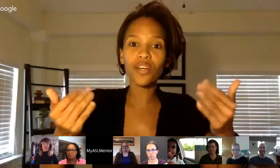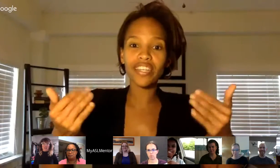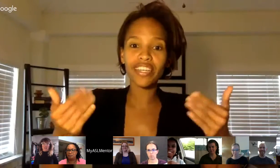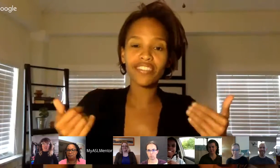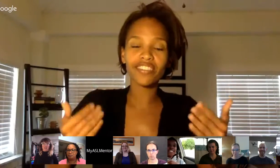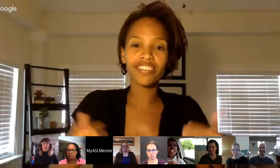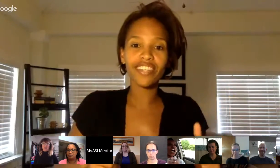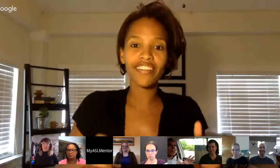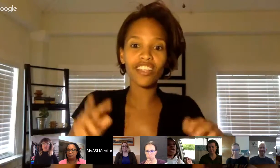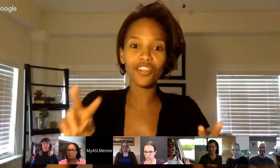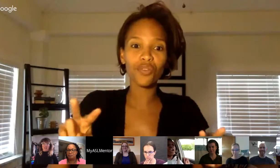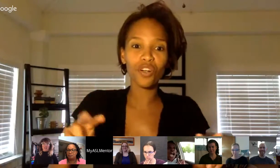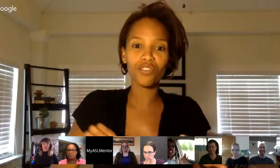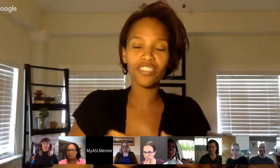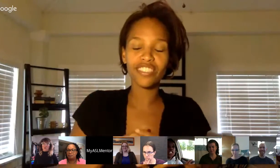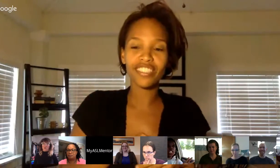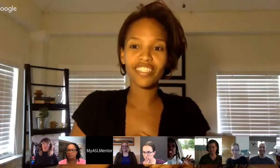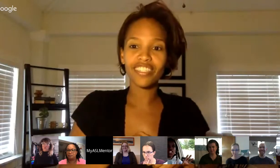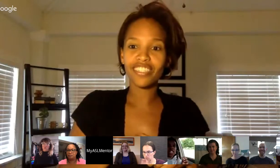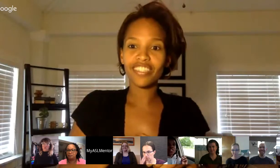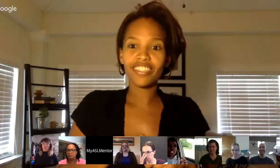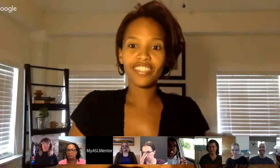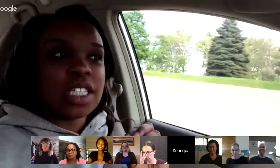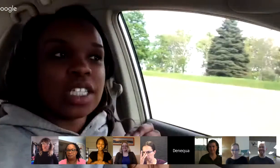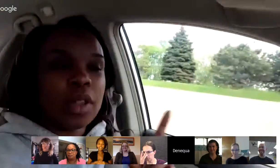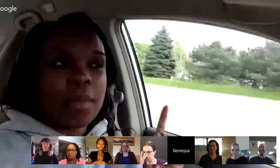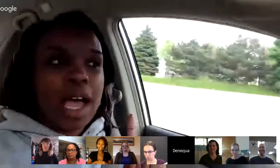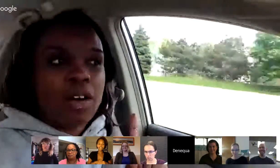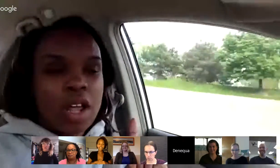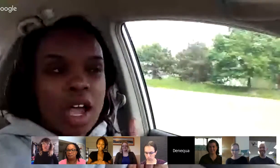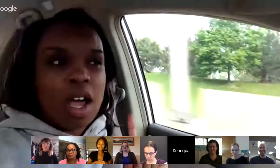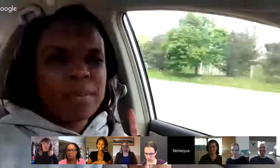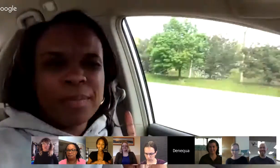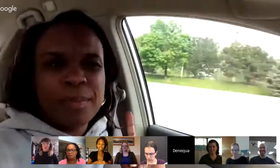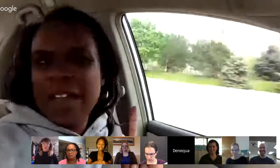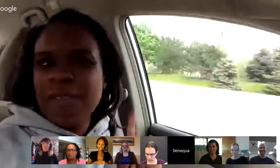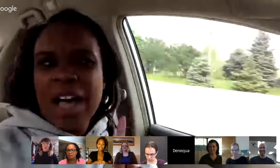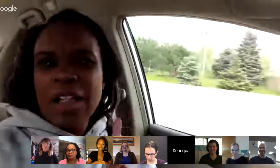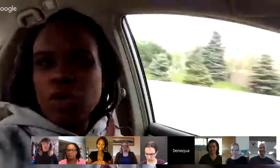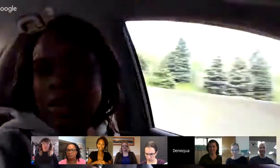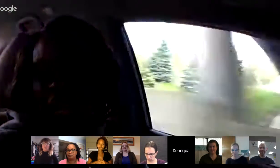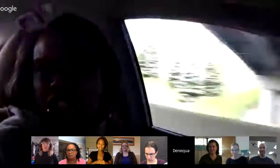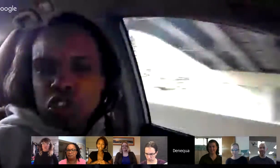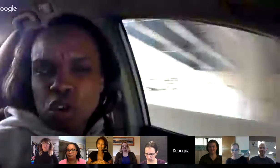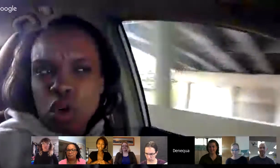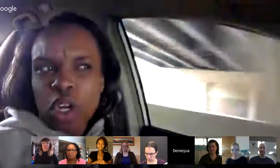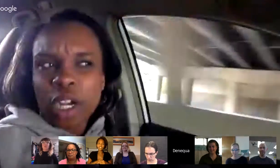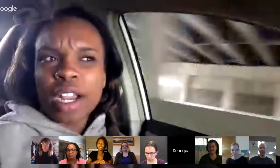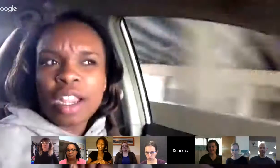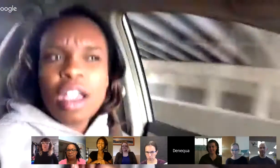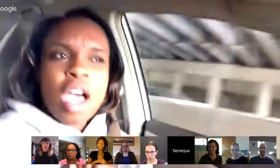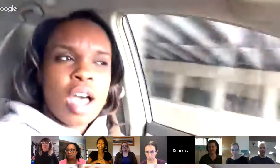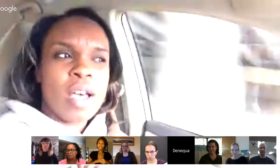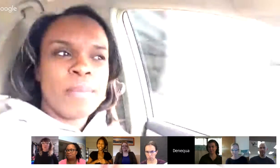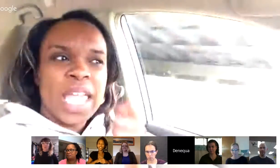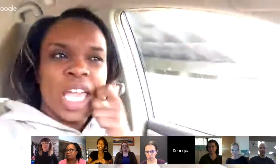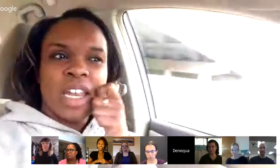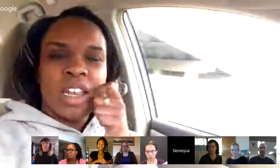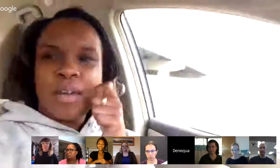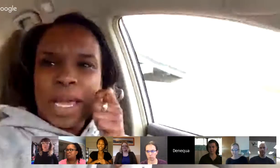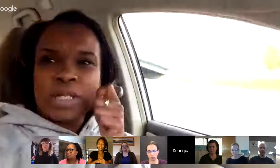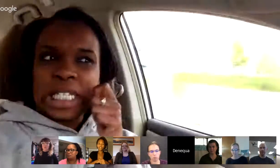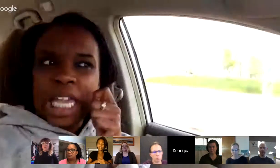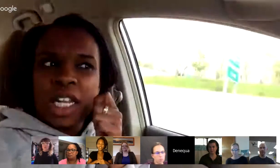going to say quickly and then look at the road. She gives an example about being followed around at a store